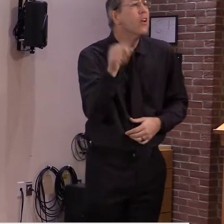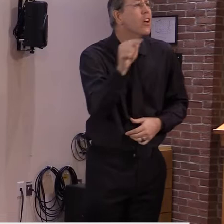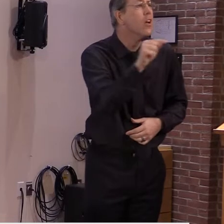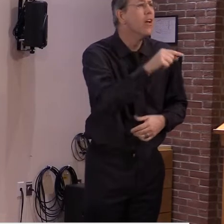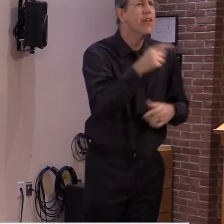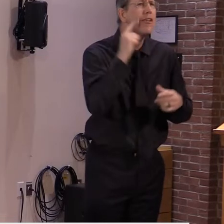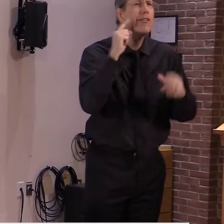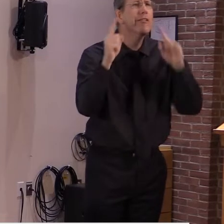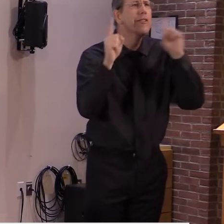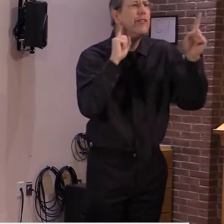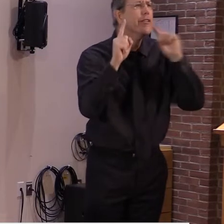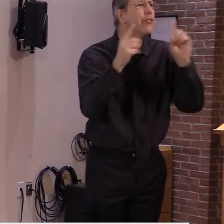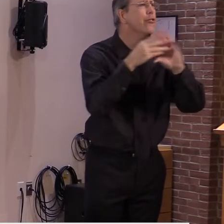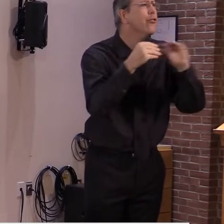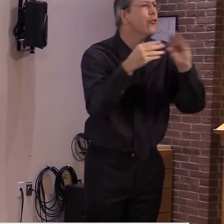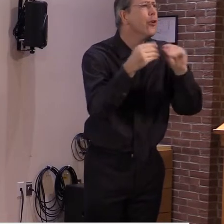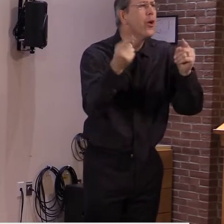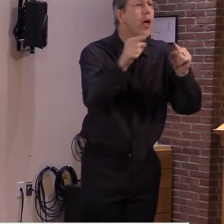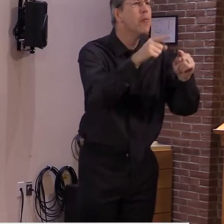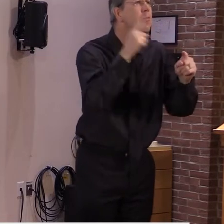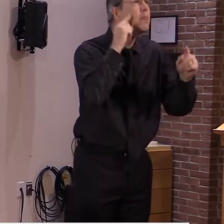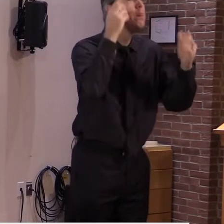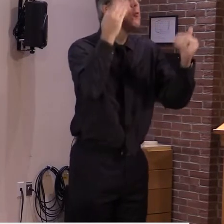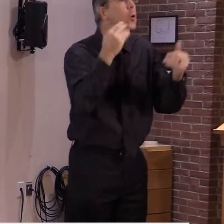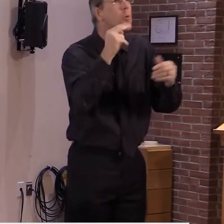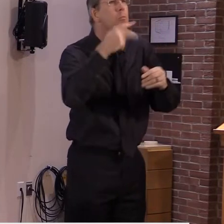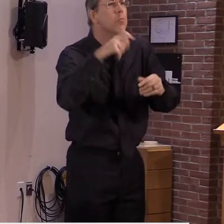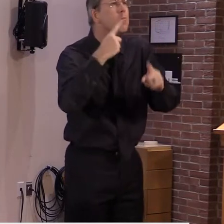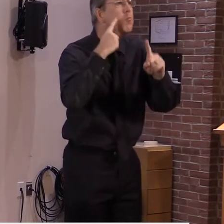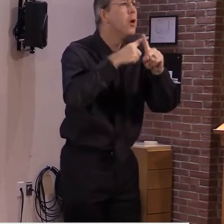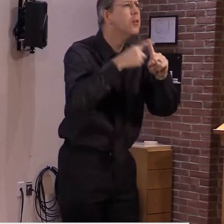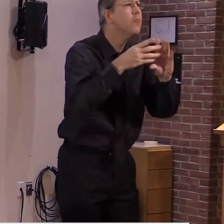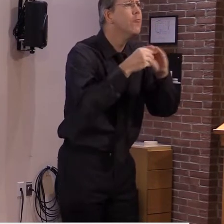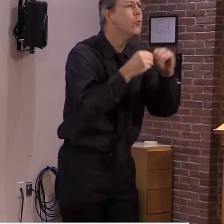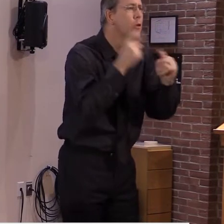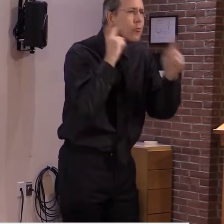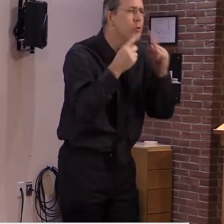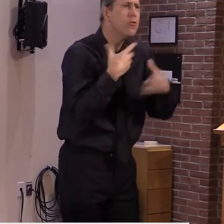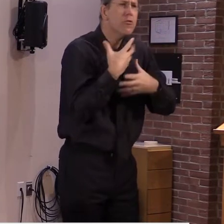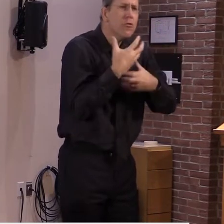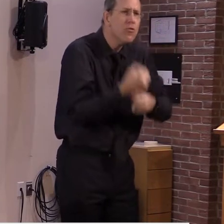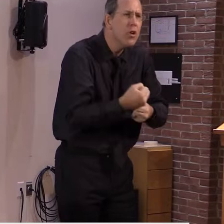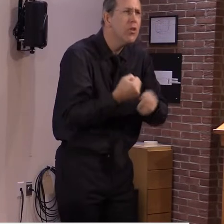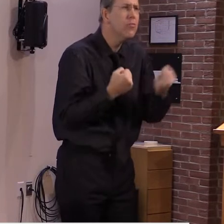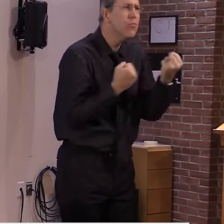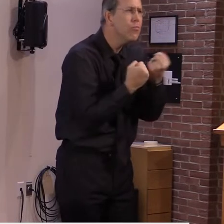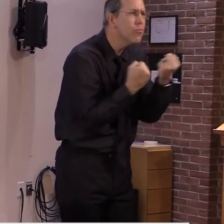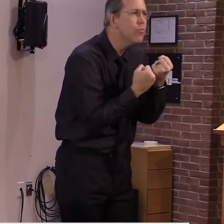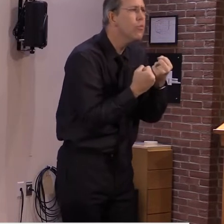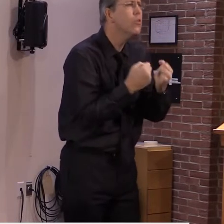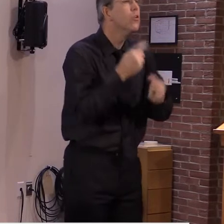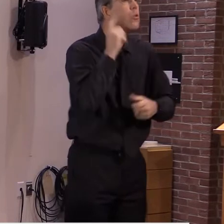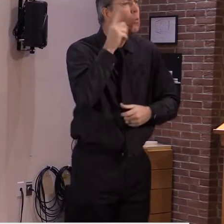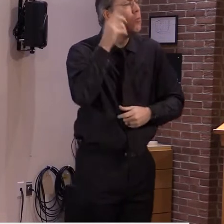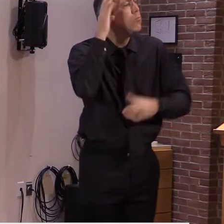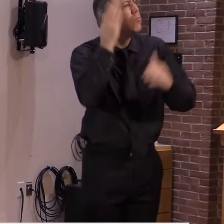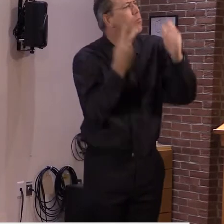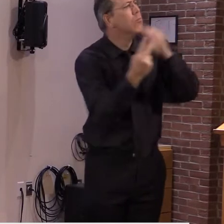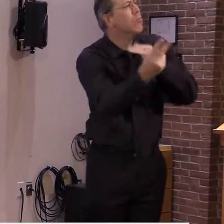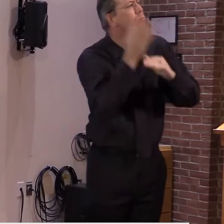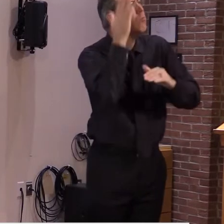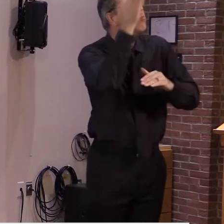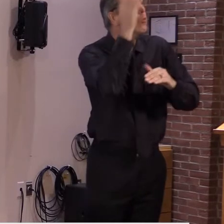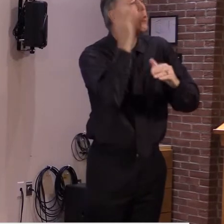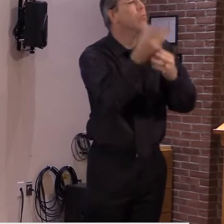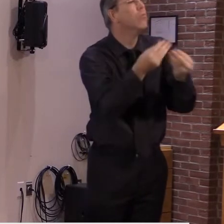And it's why I've been so confident through these 9 long months that we will get through this, and in the end, we'll be stronger for